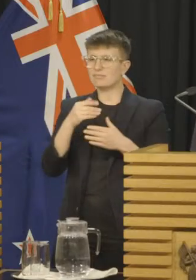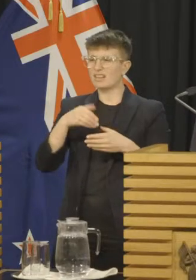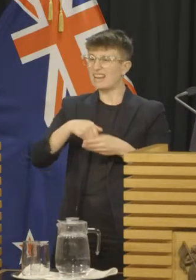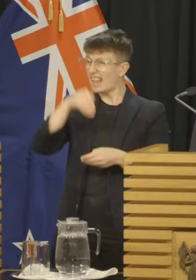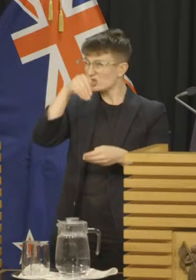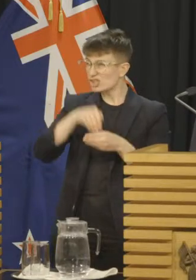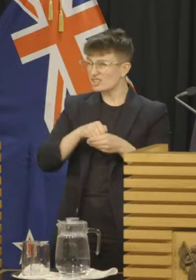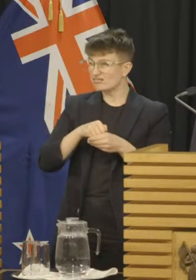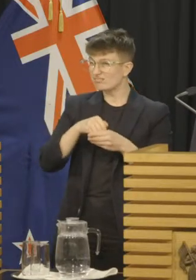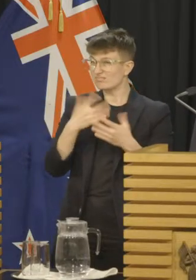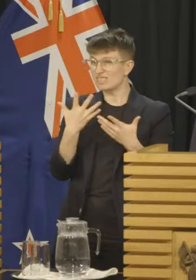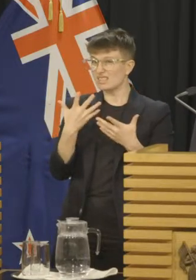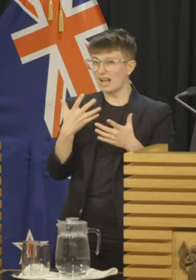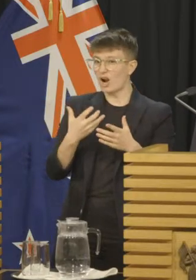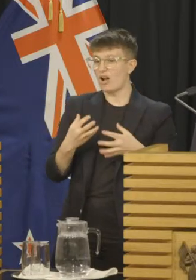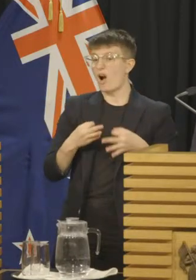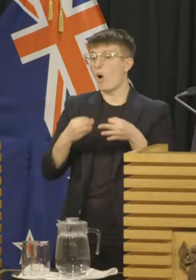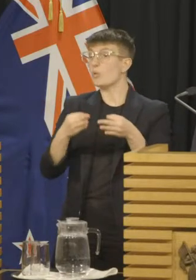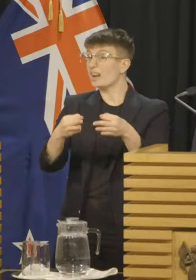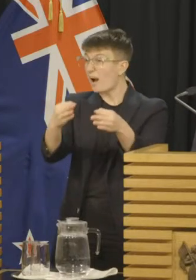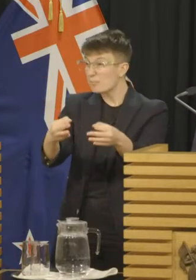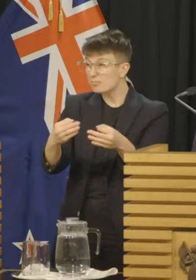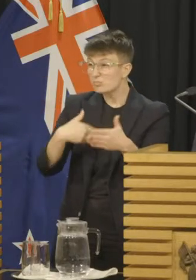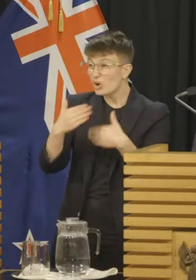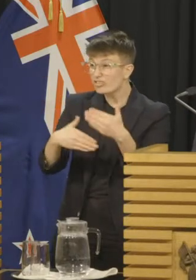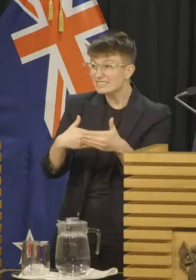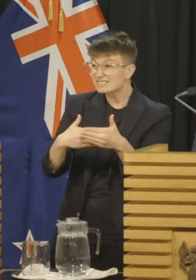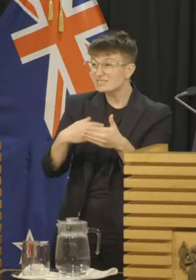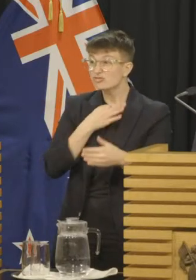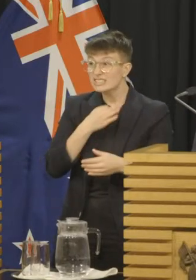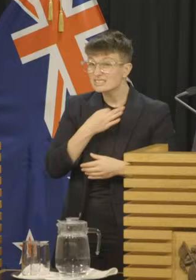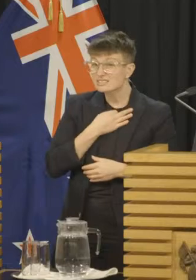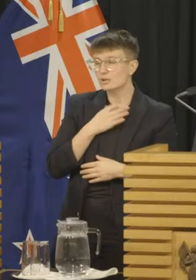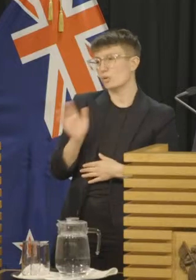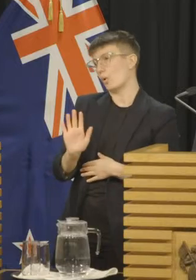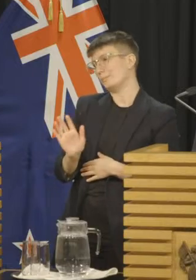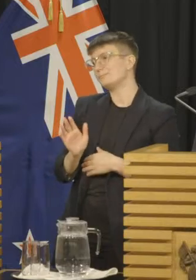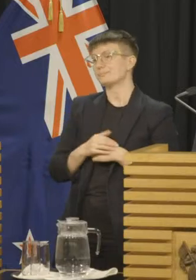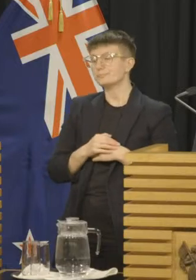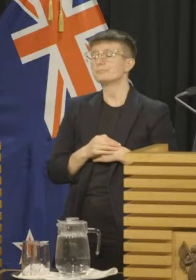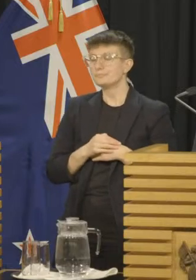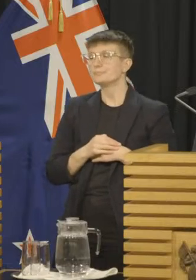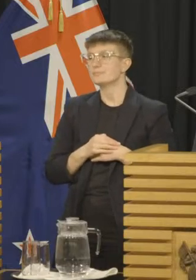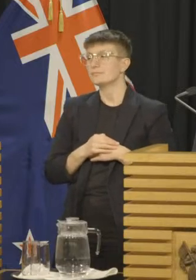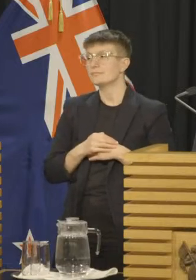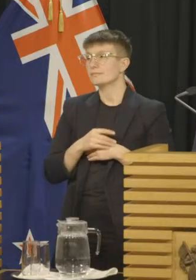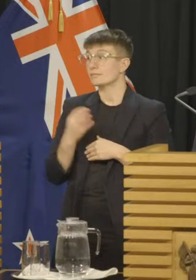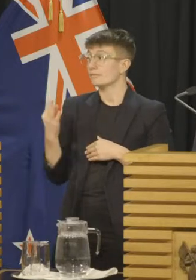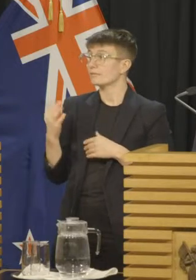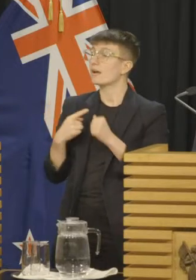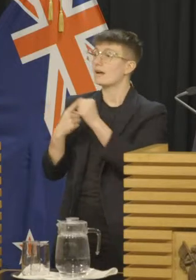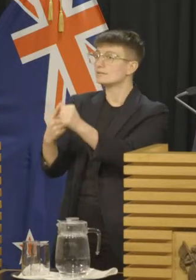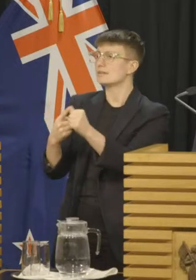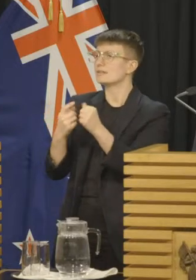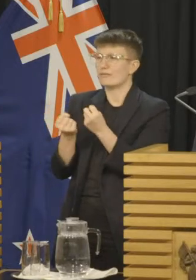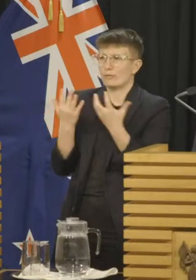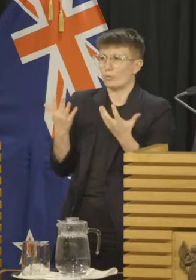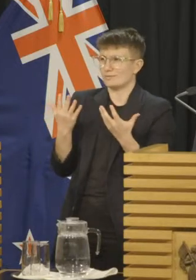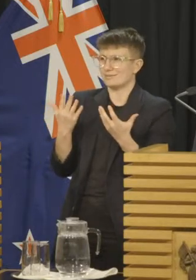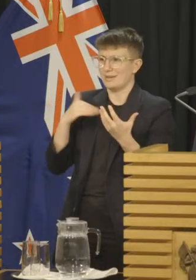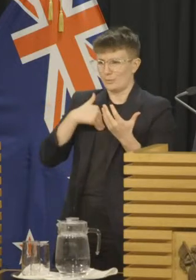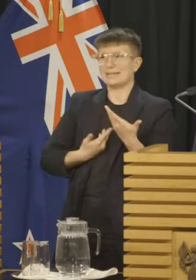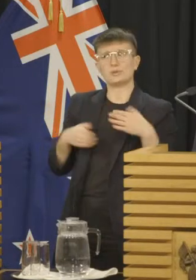No, not at all. The judgment, of course, needs to be exactly the same. The question here is, what does it take to make sure that